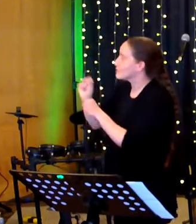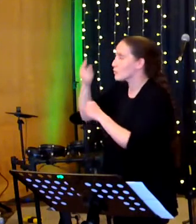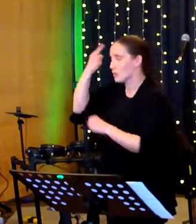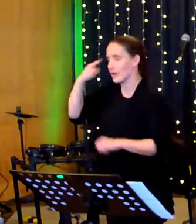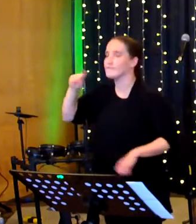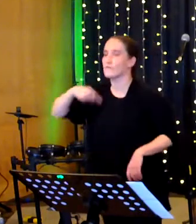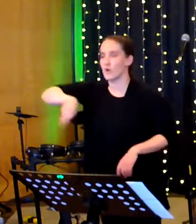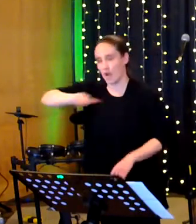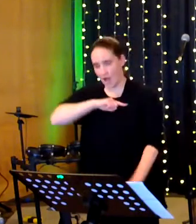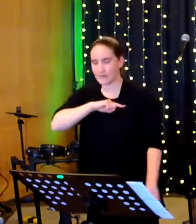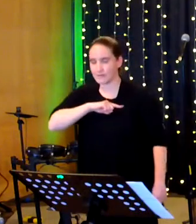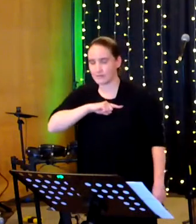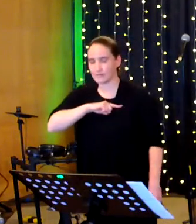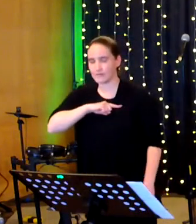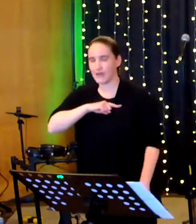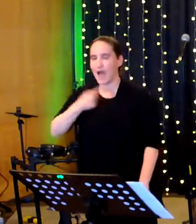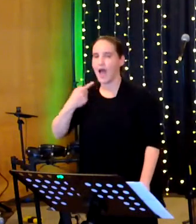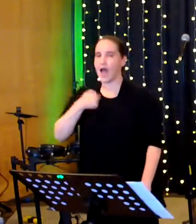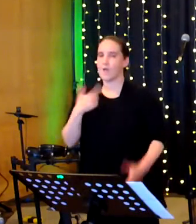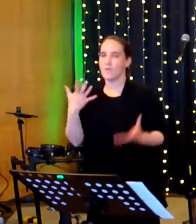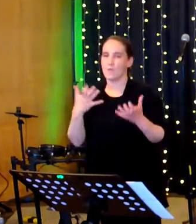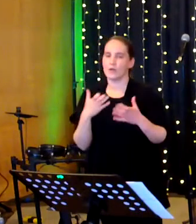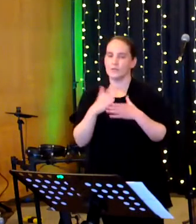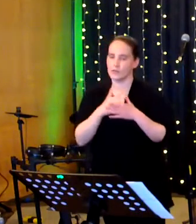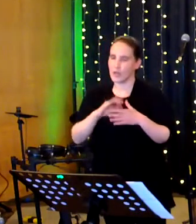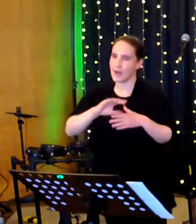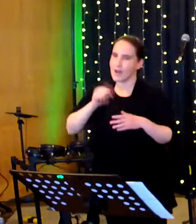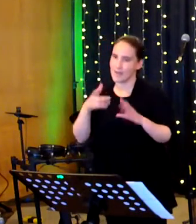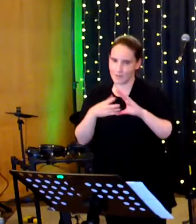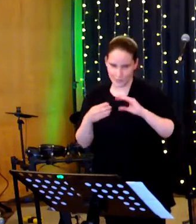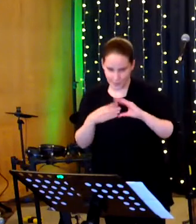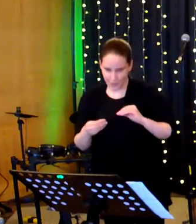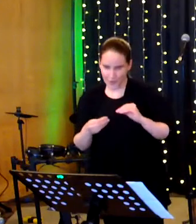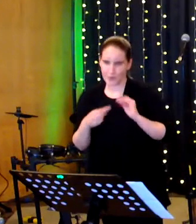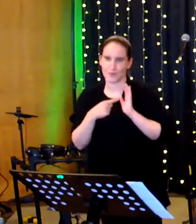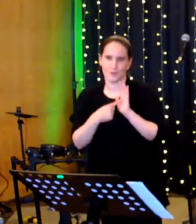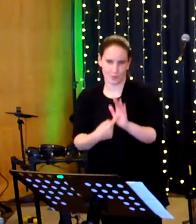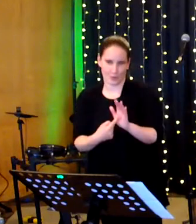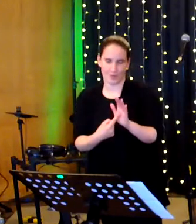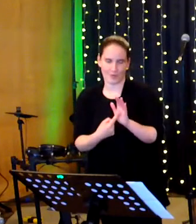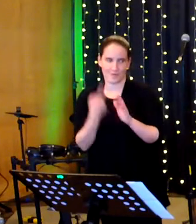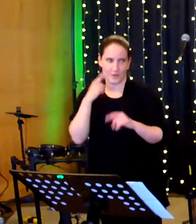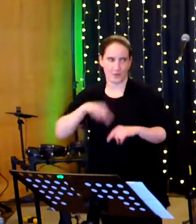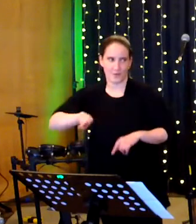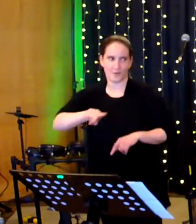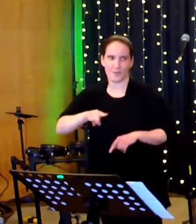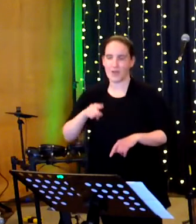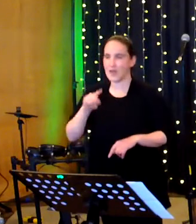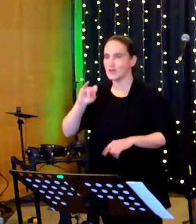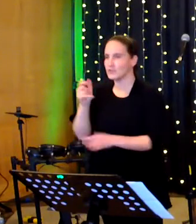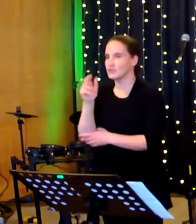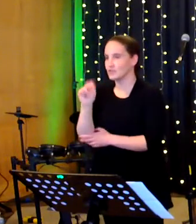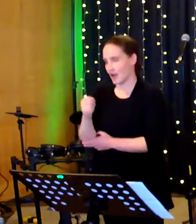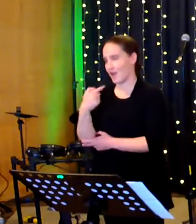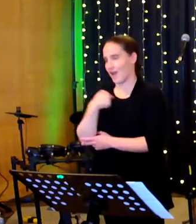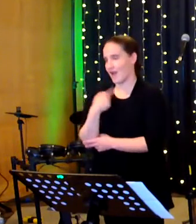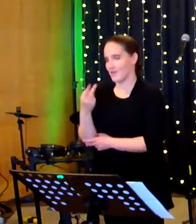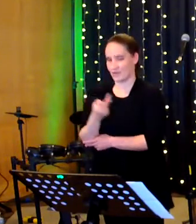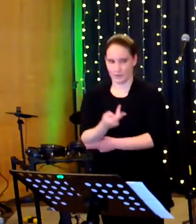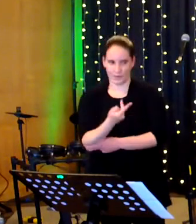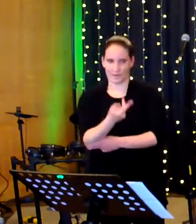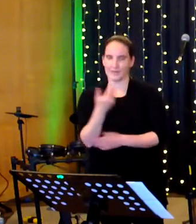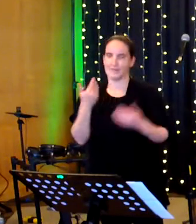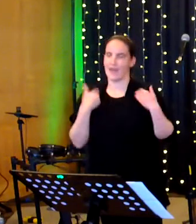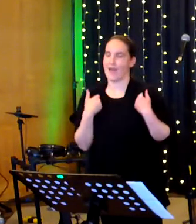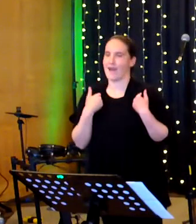you just real quick. Some of you know that John and I have 4 kids, all right? And we've been praying for them forever, since we've been